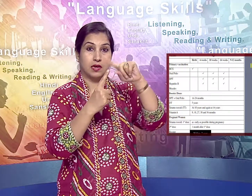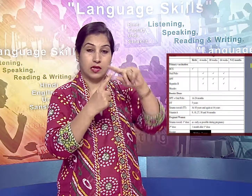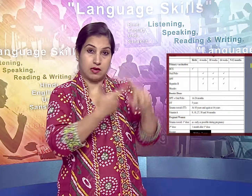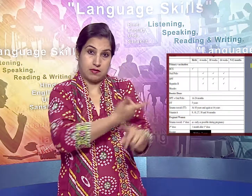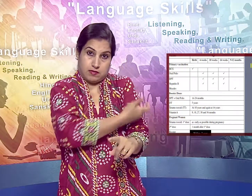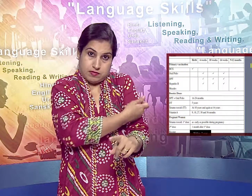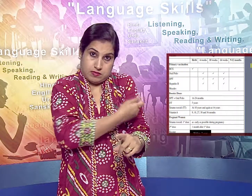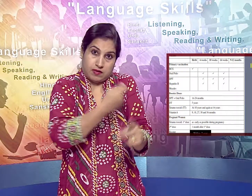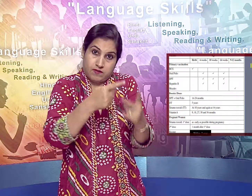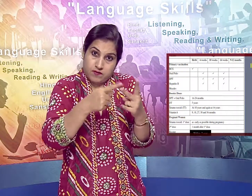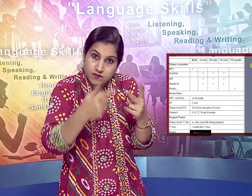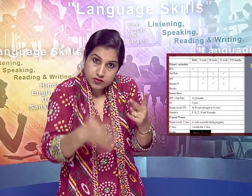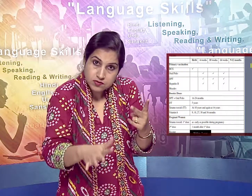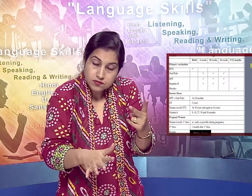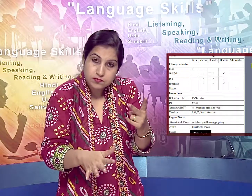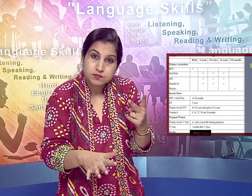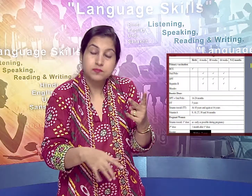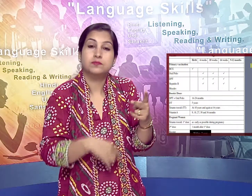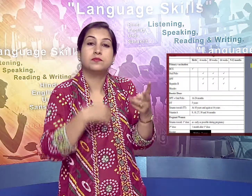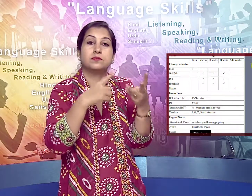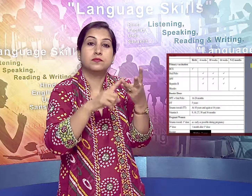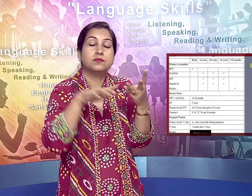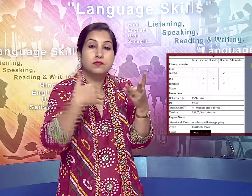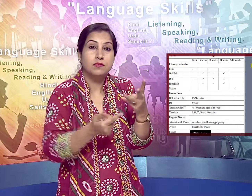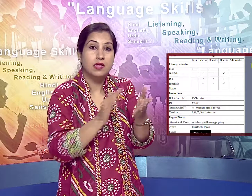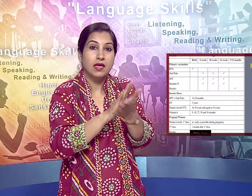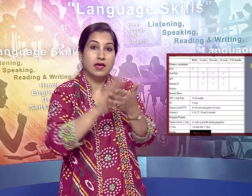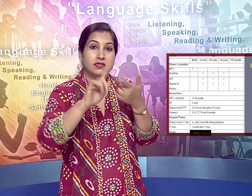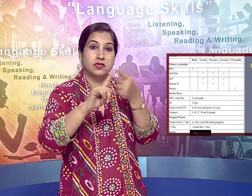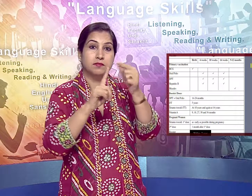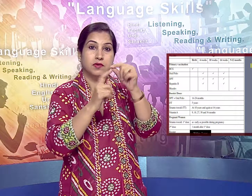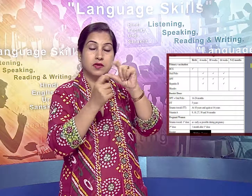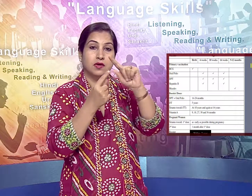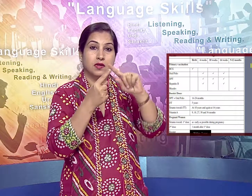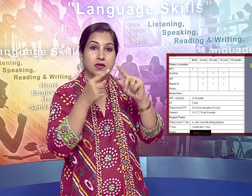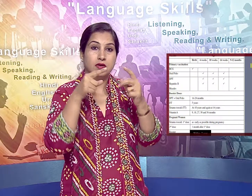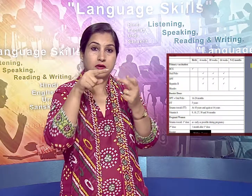DPT immunization vaccine is given. Hepatitis B vaccine is given.